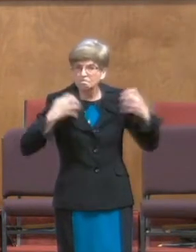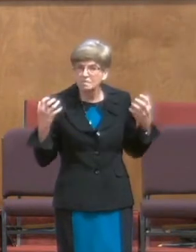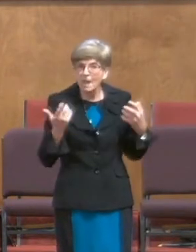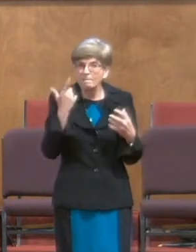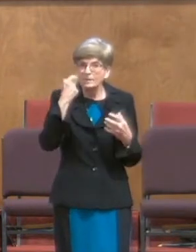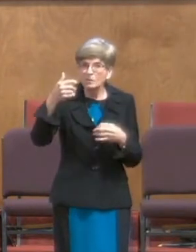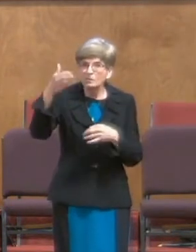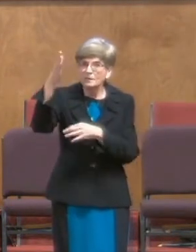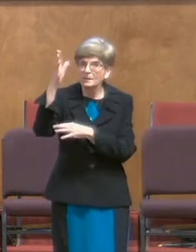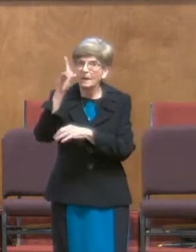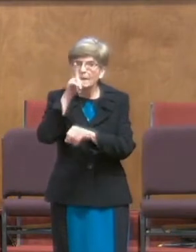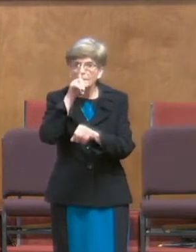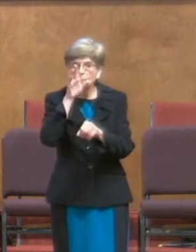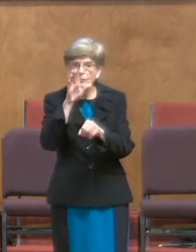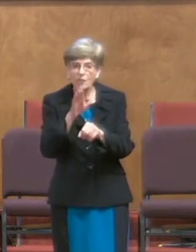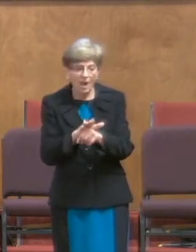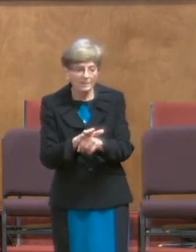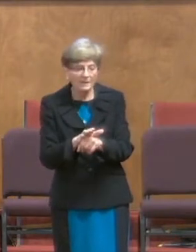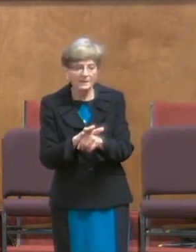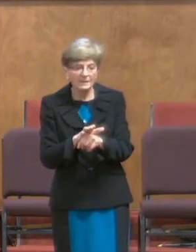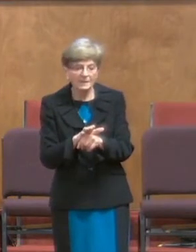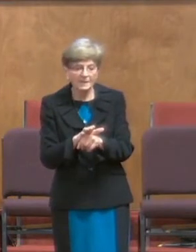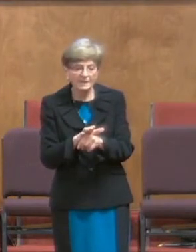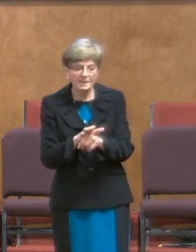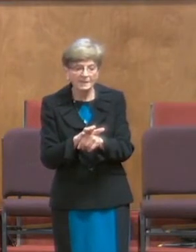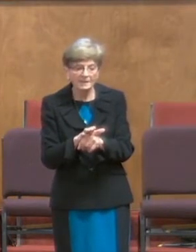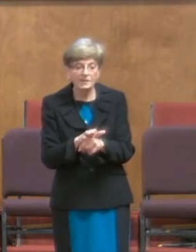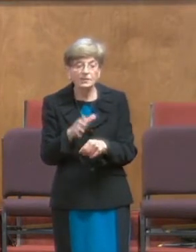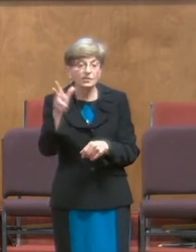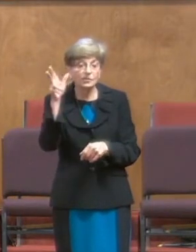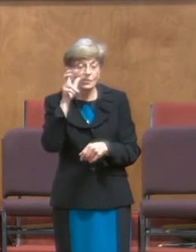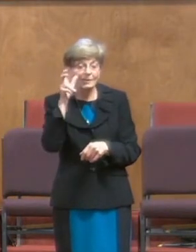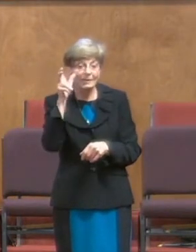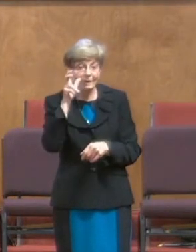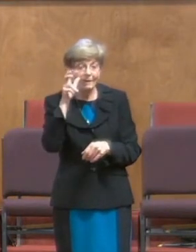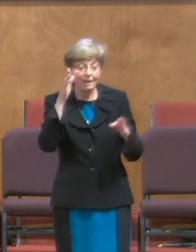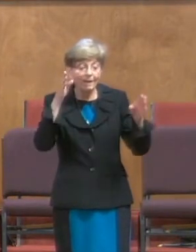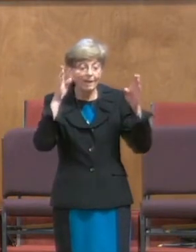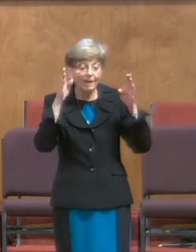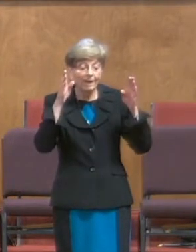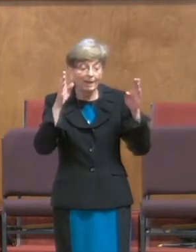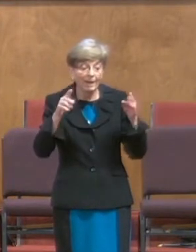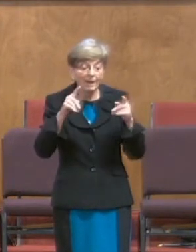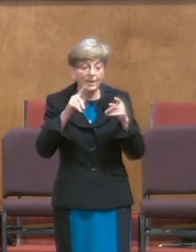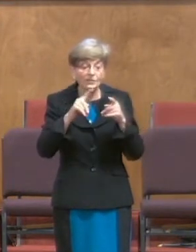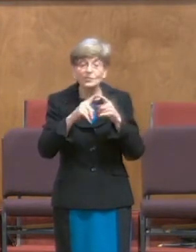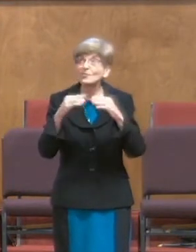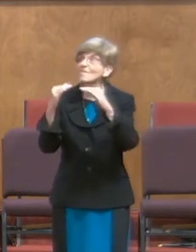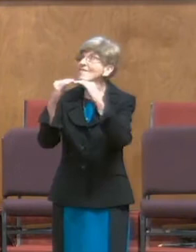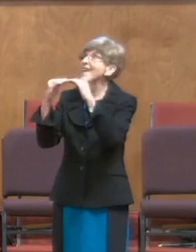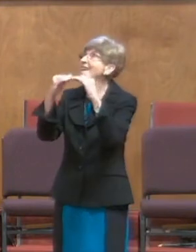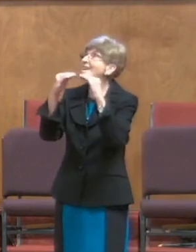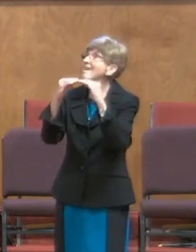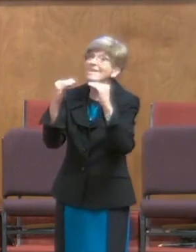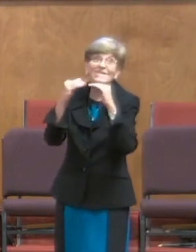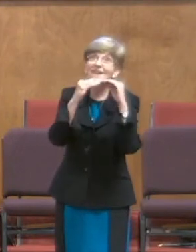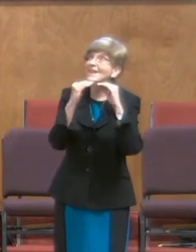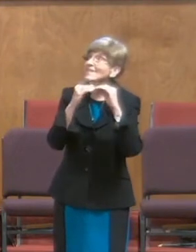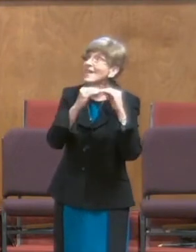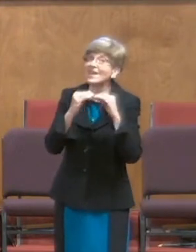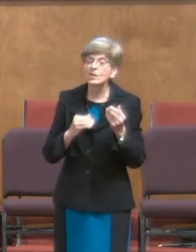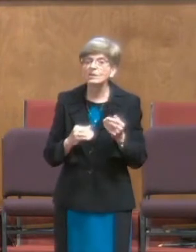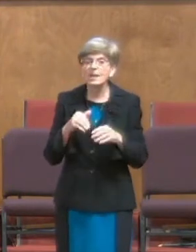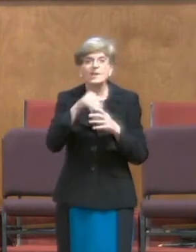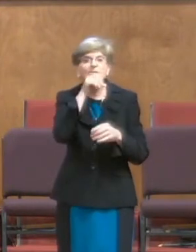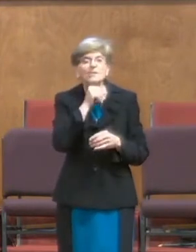to hear pleas for justice. In the Old Testament, throughout the Old Testament. He said, when people call